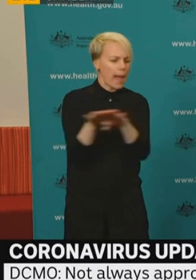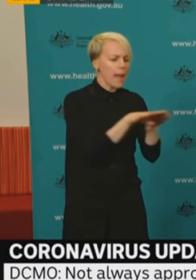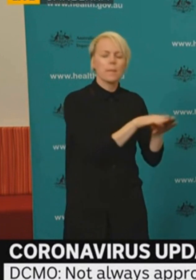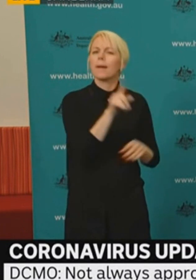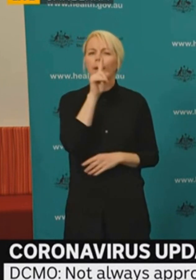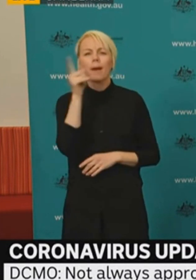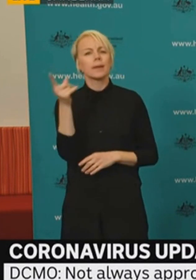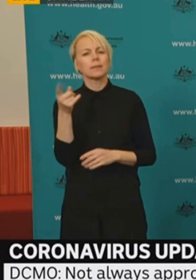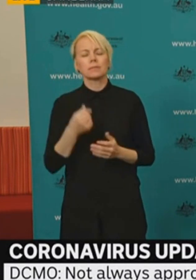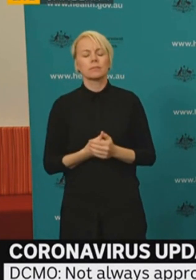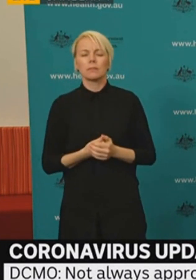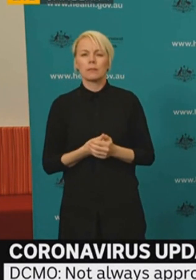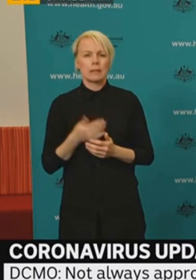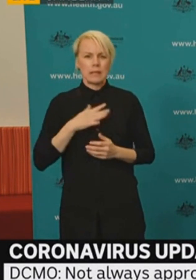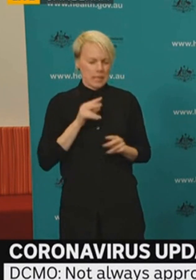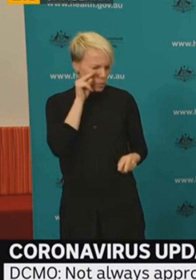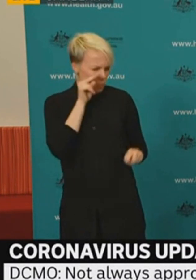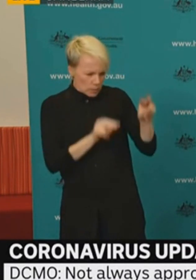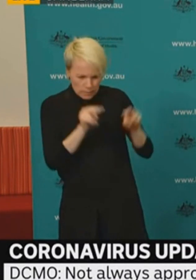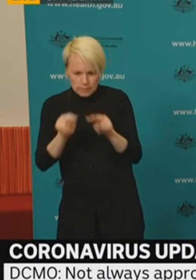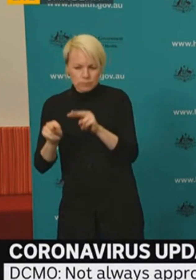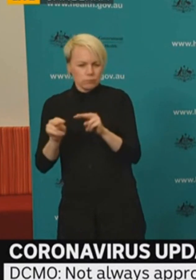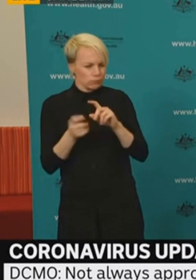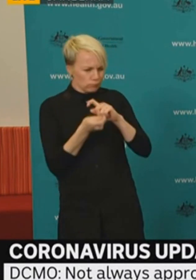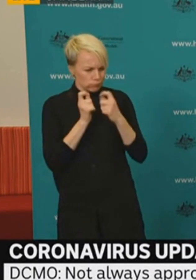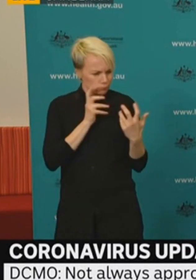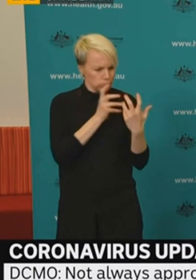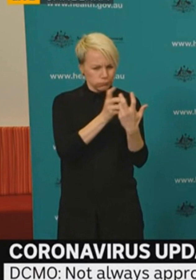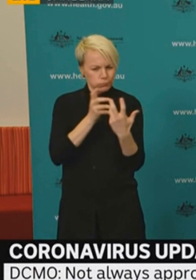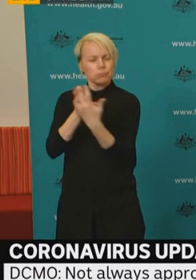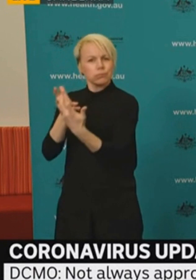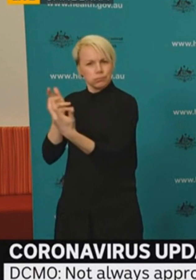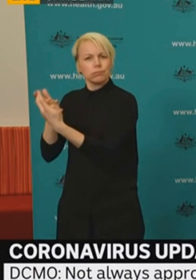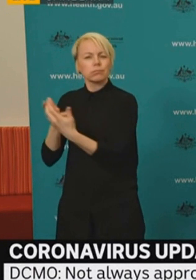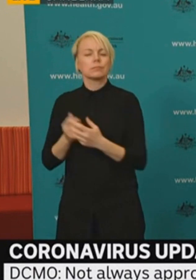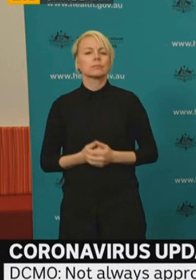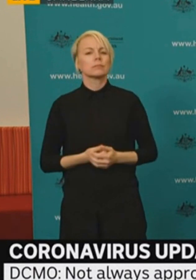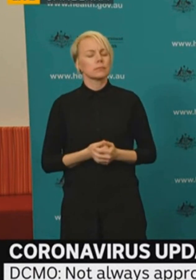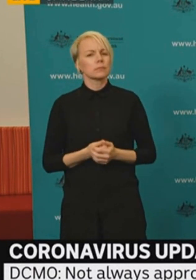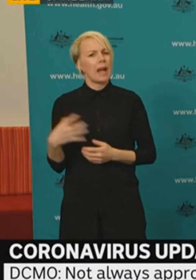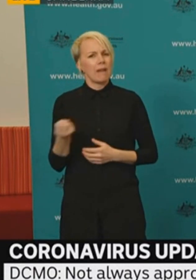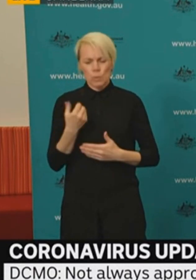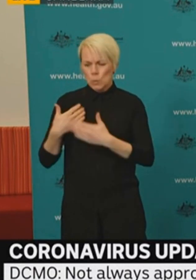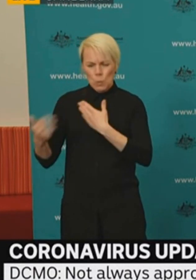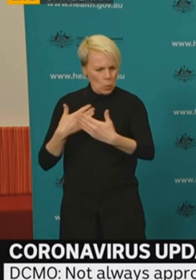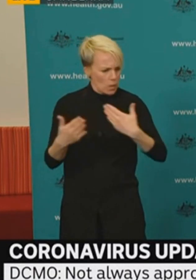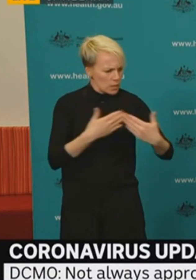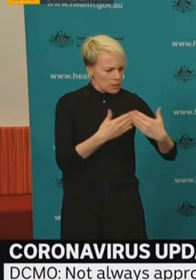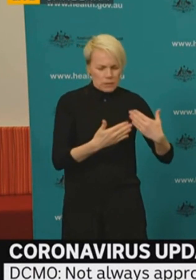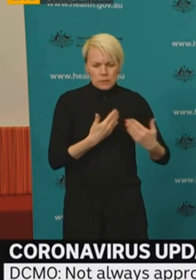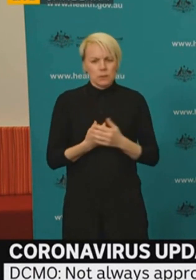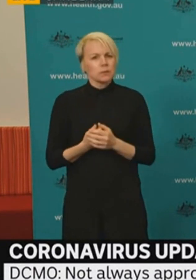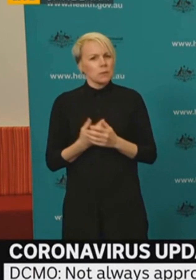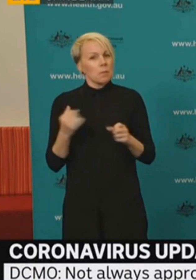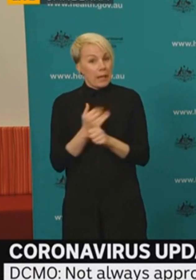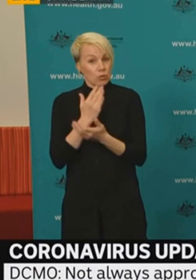They require an individualised response. They require a coordinated response where